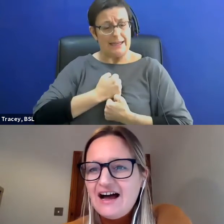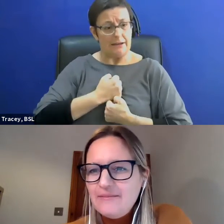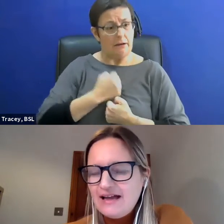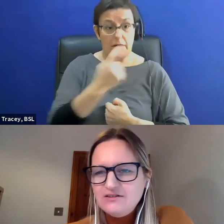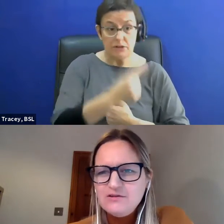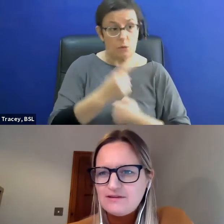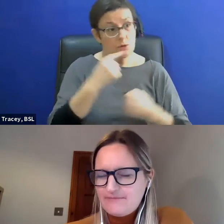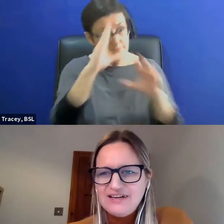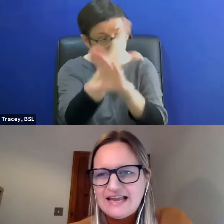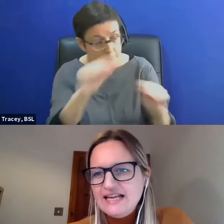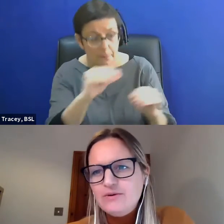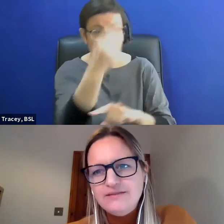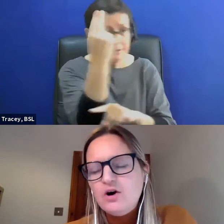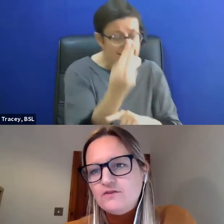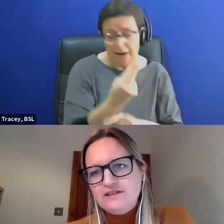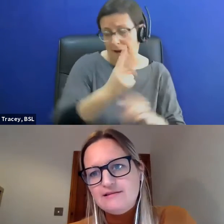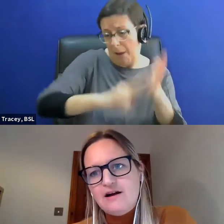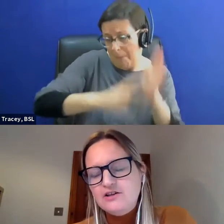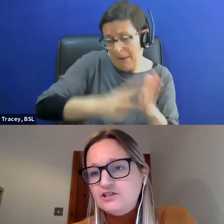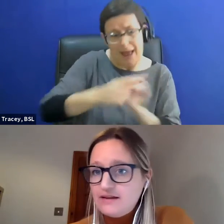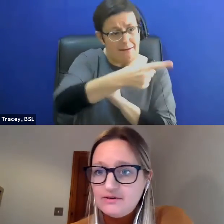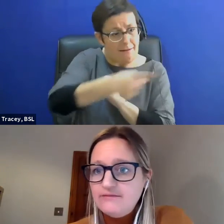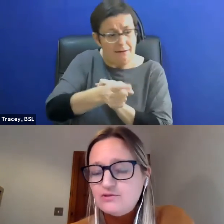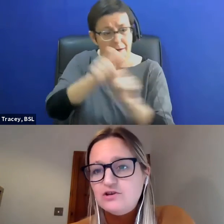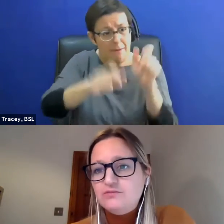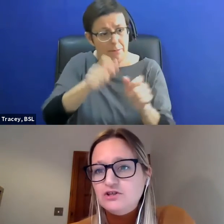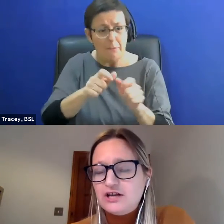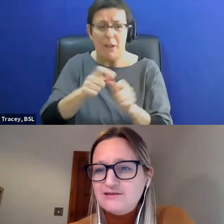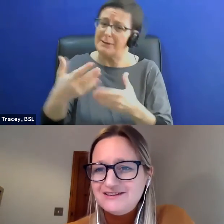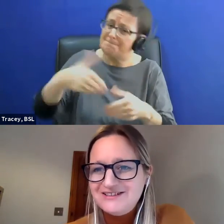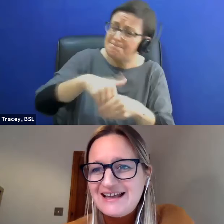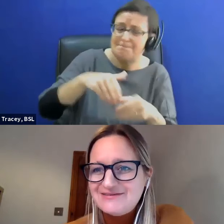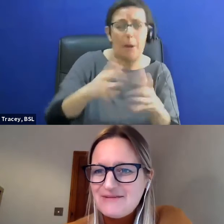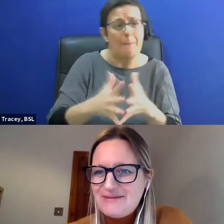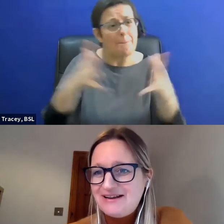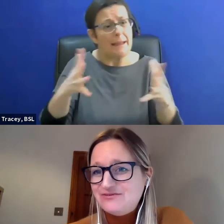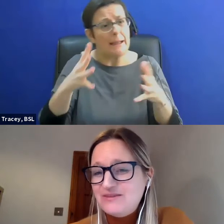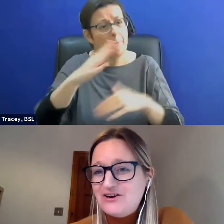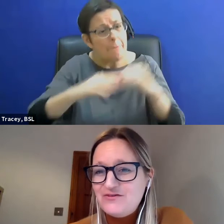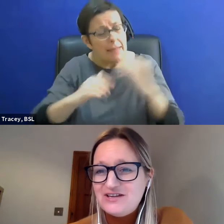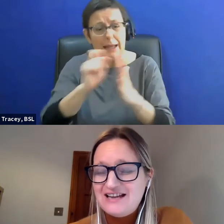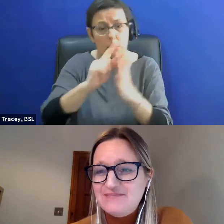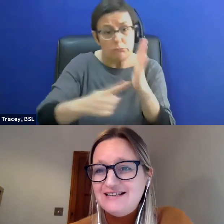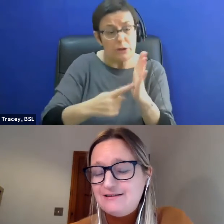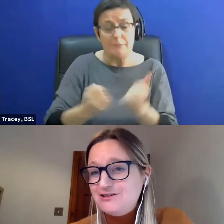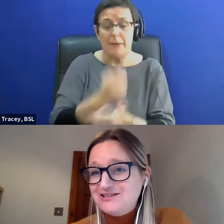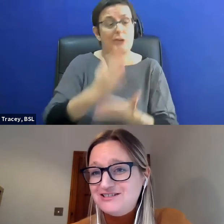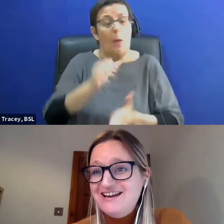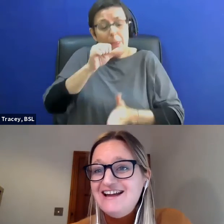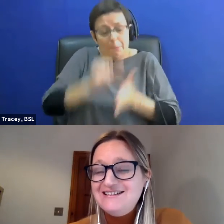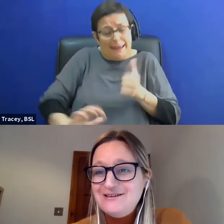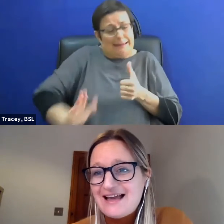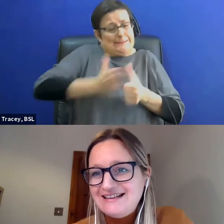planners and across really anyone involved in these large development infrastructure projects to get the right people in from the off and to make the